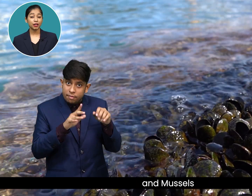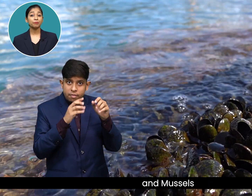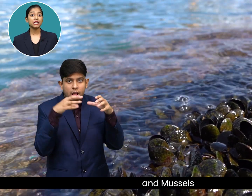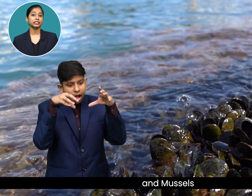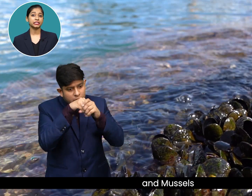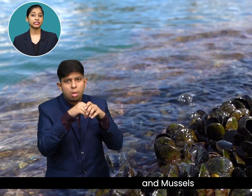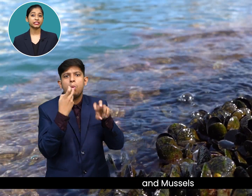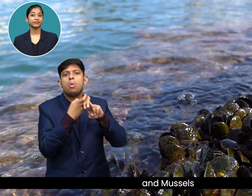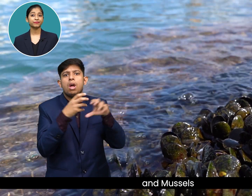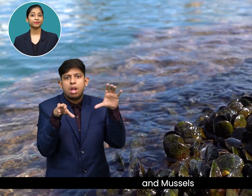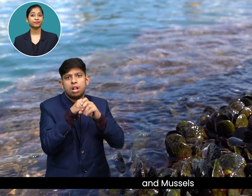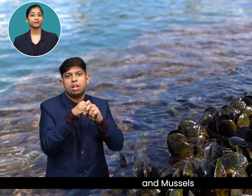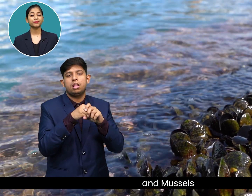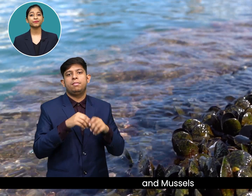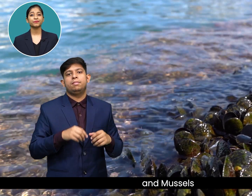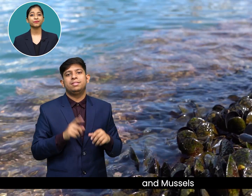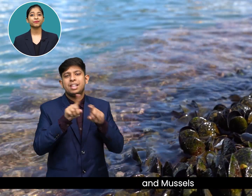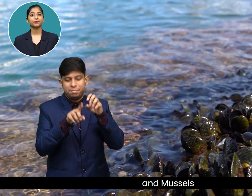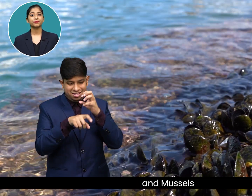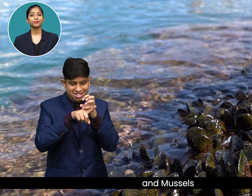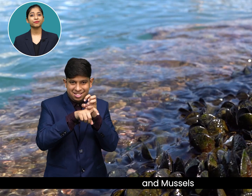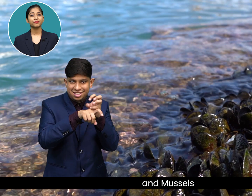and mussels